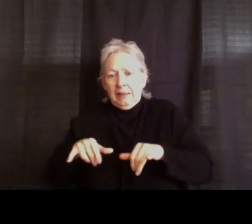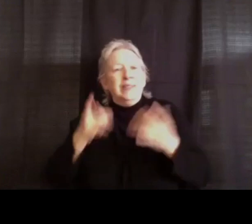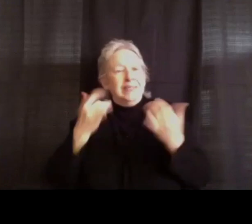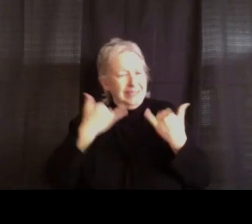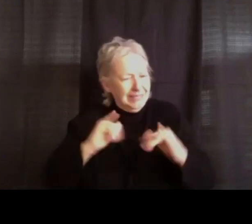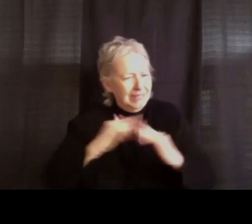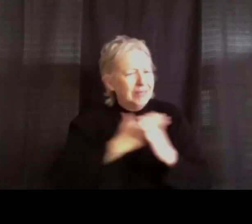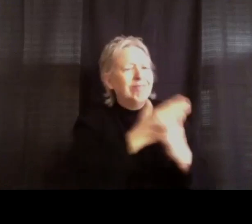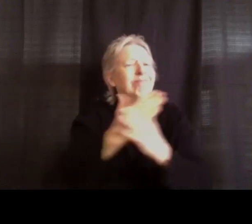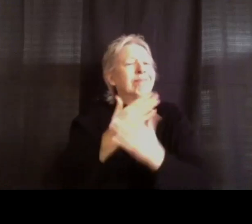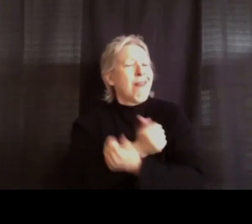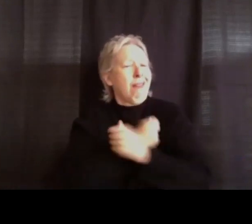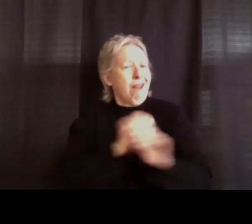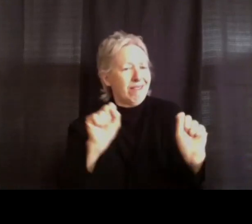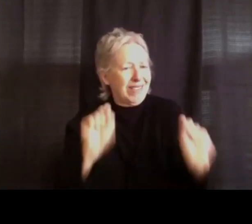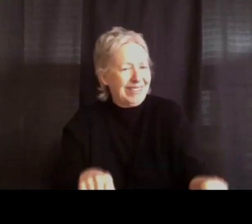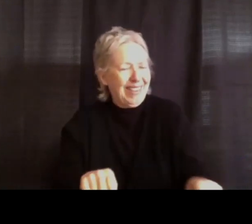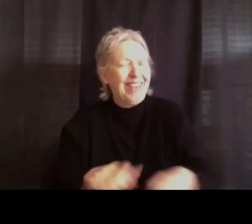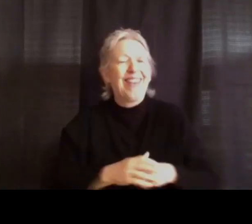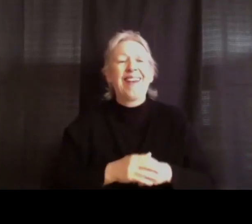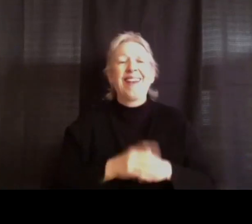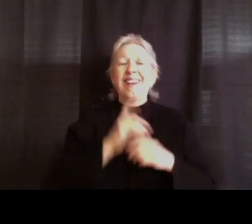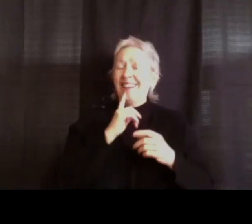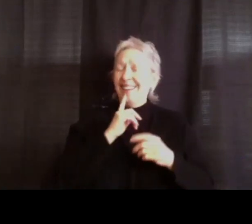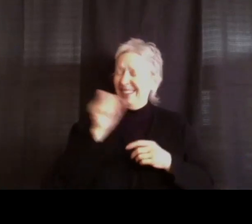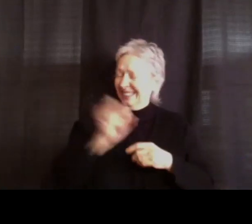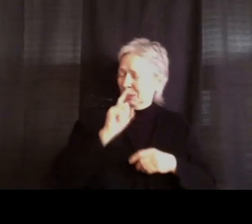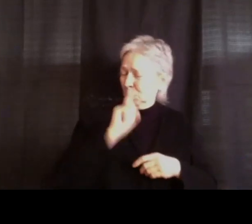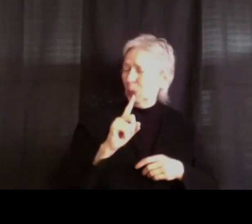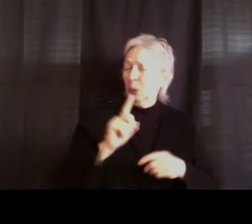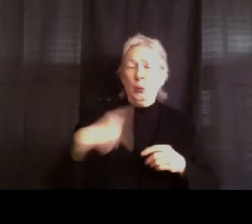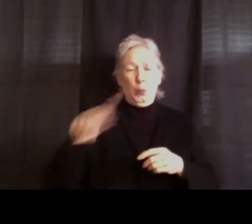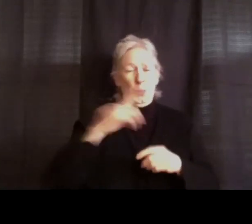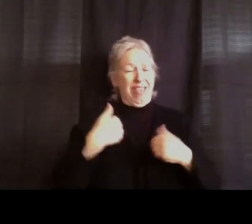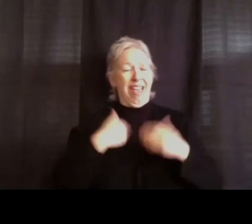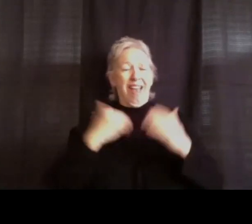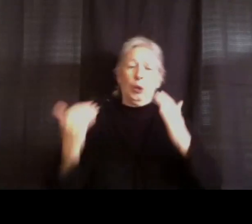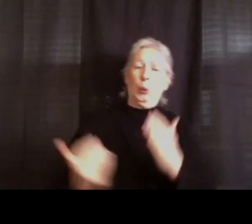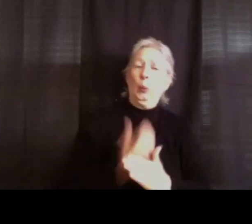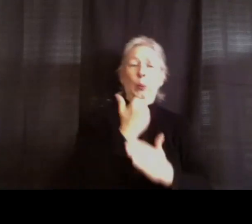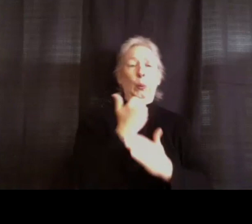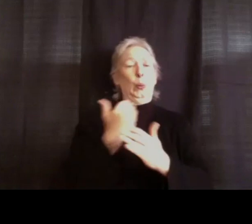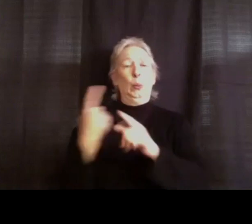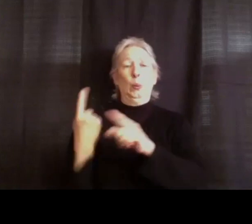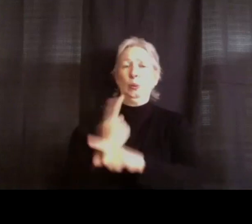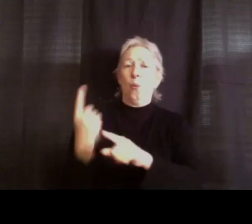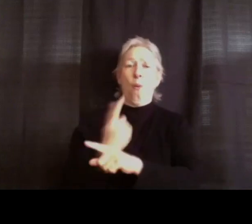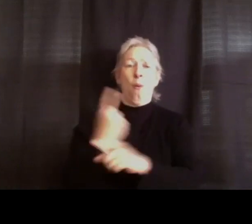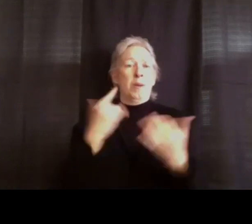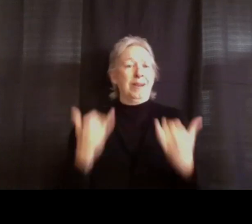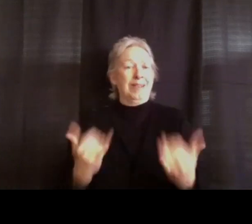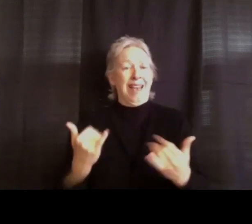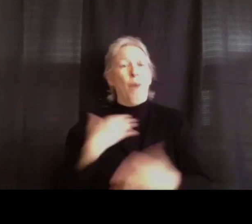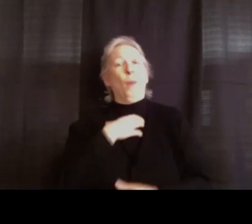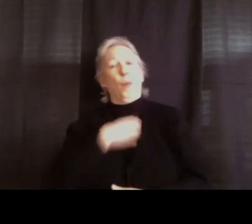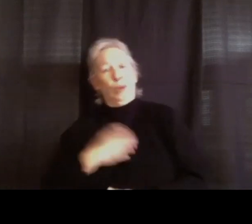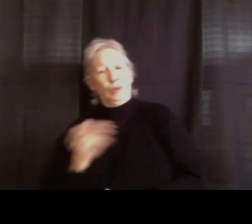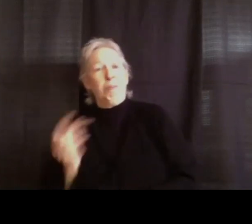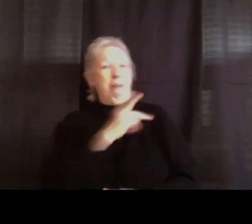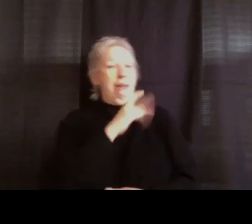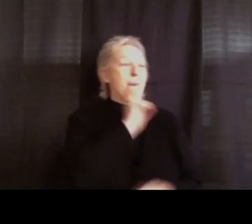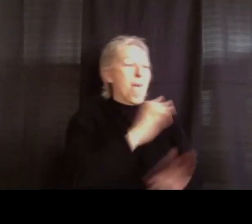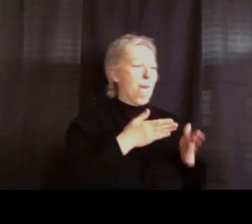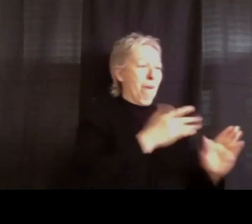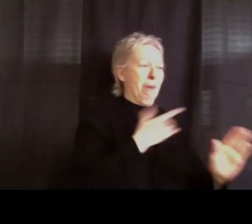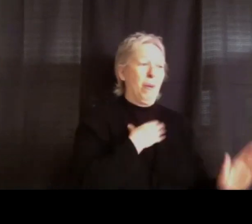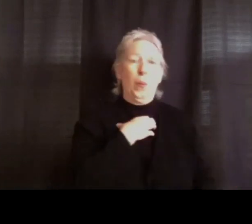Yes, it's a new normal. Oh, many days we want the old normal. And yet, do